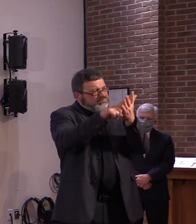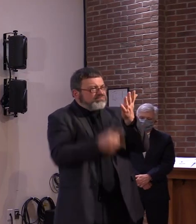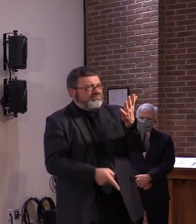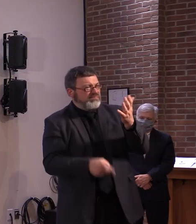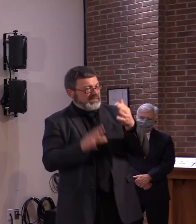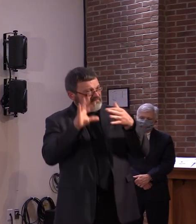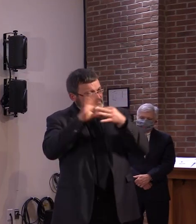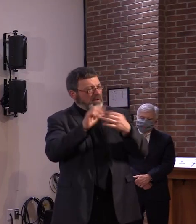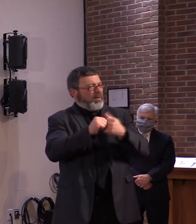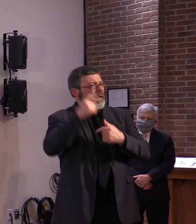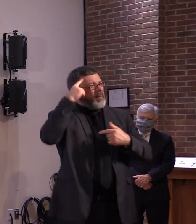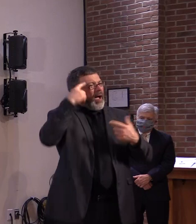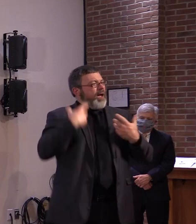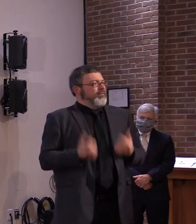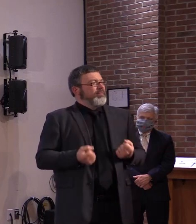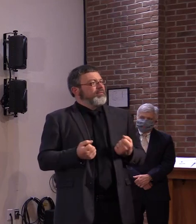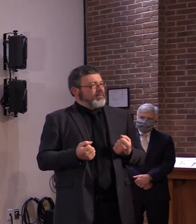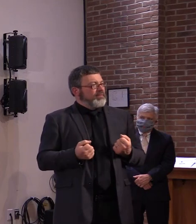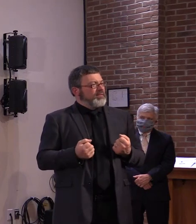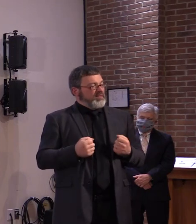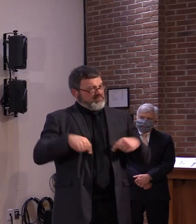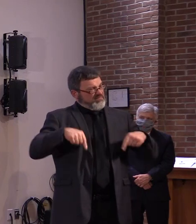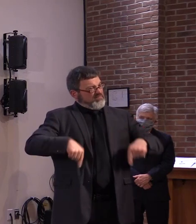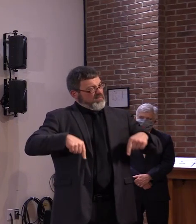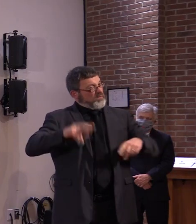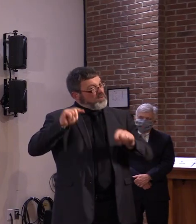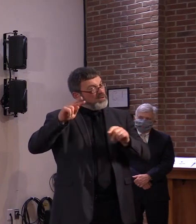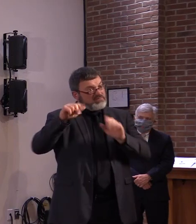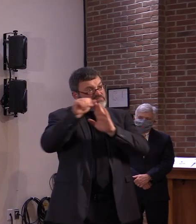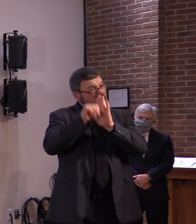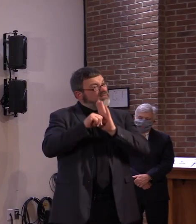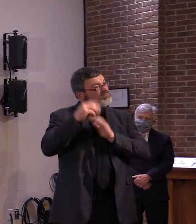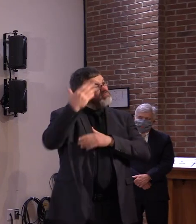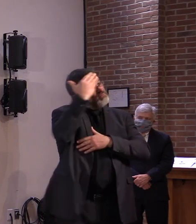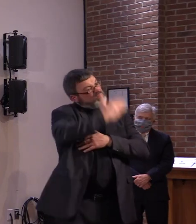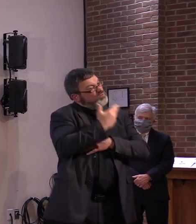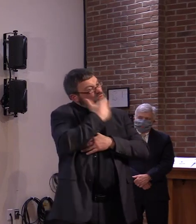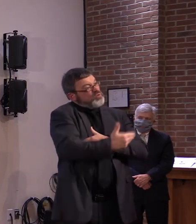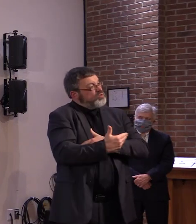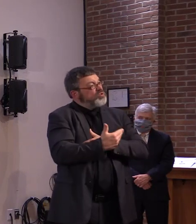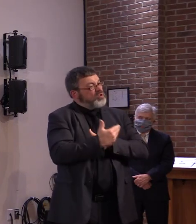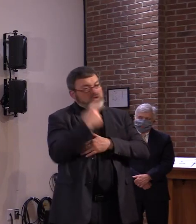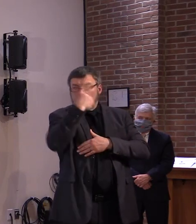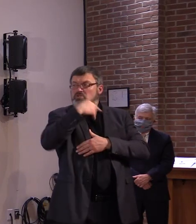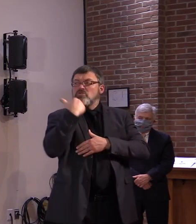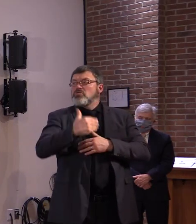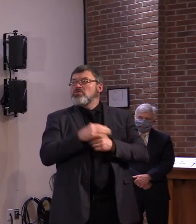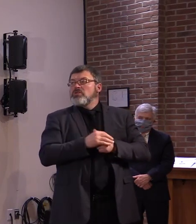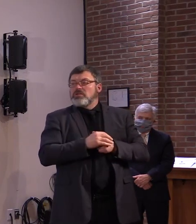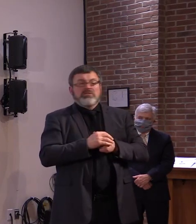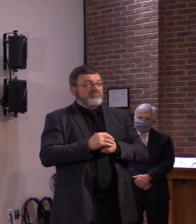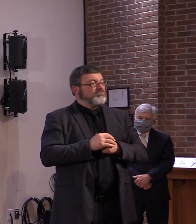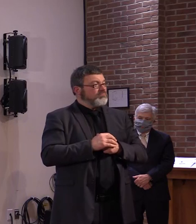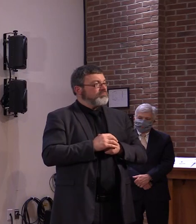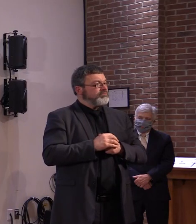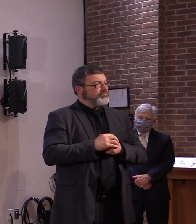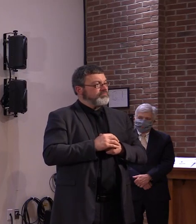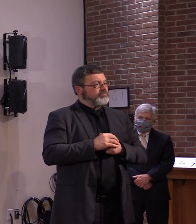And we actually do a really good job here. So I would just keep that in mind. And back in the